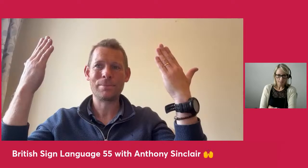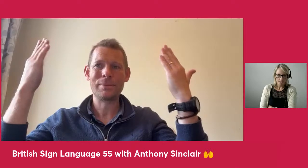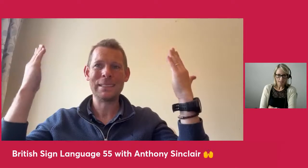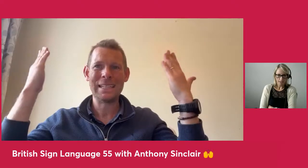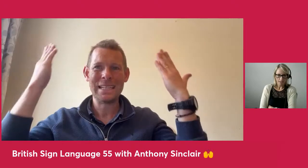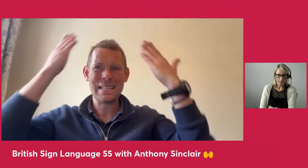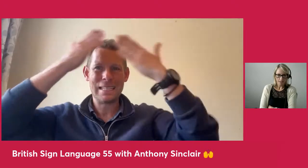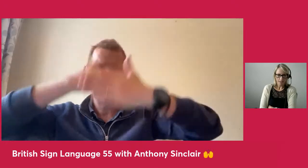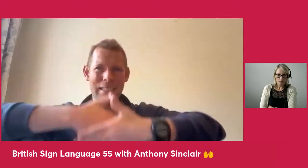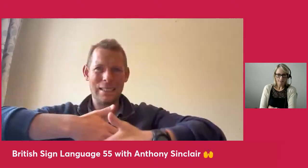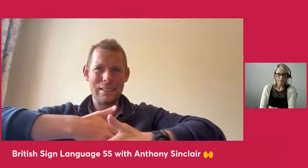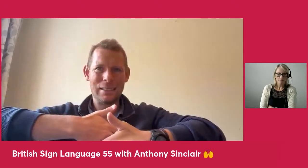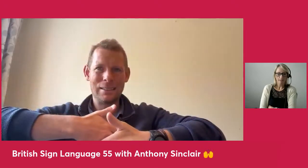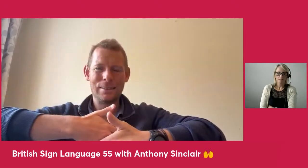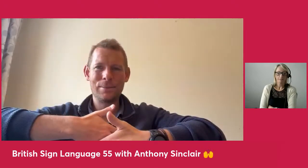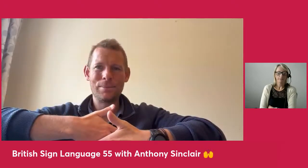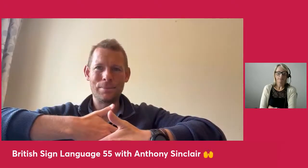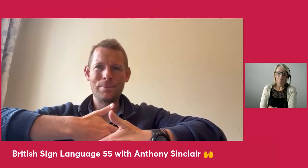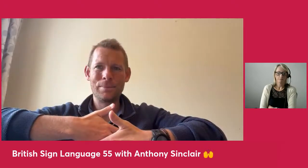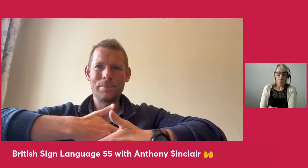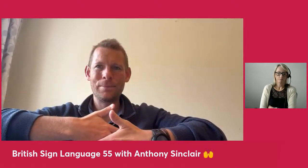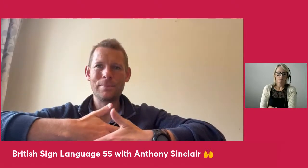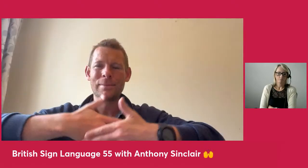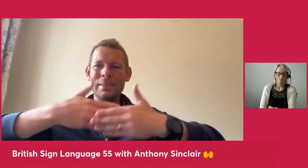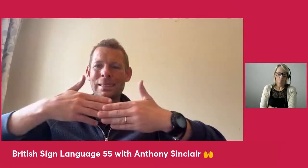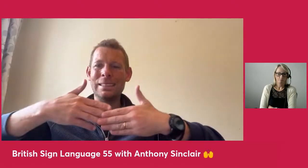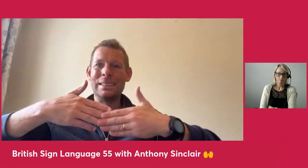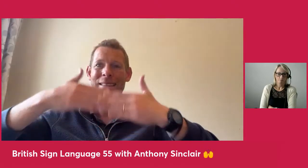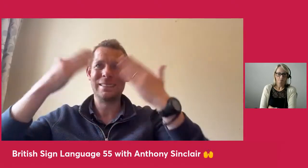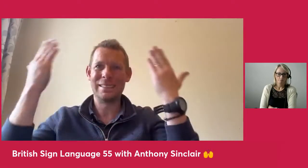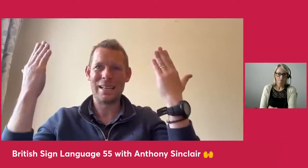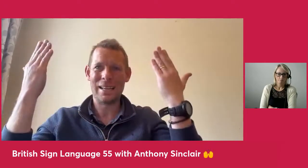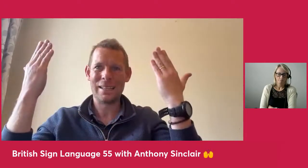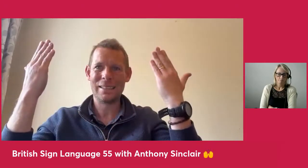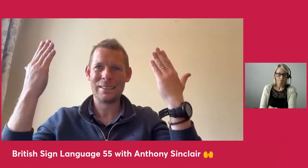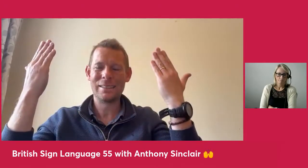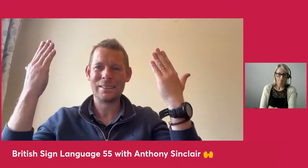So day and night.